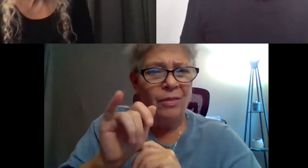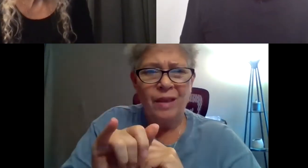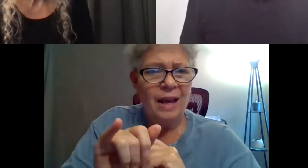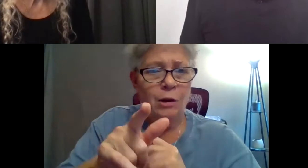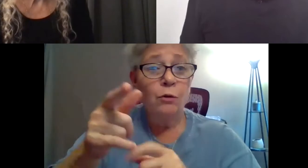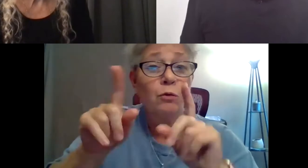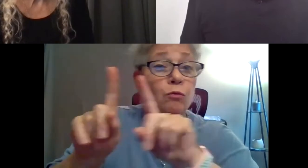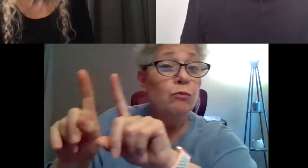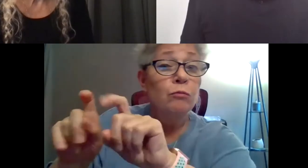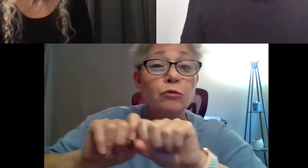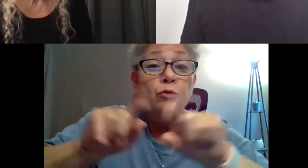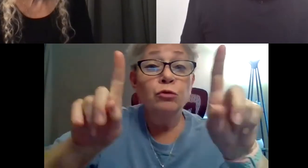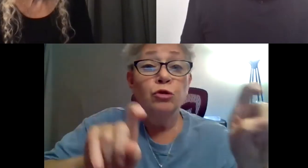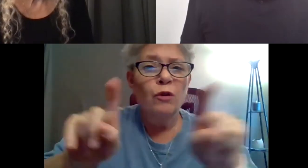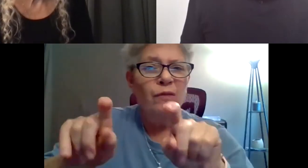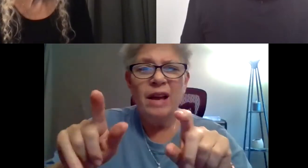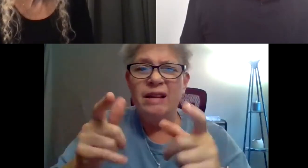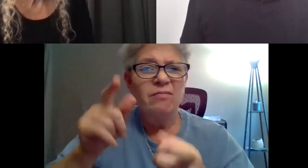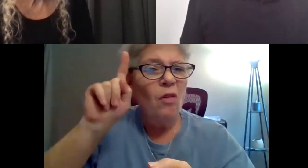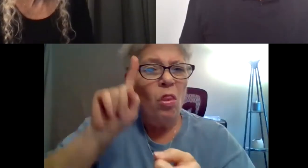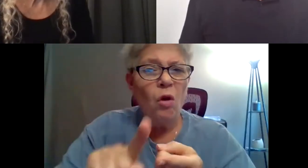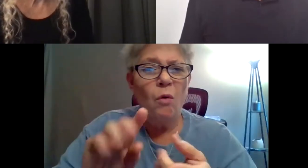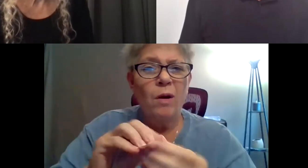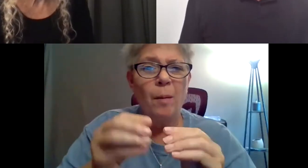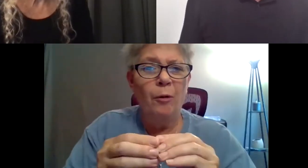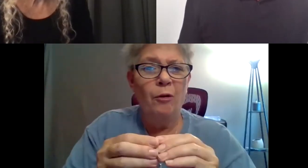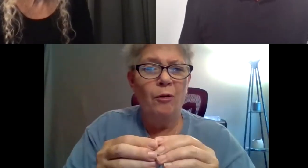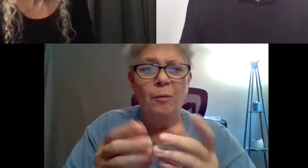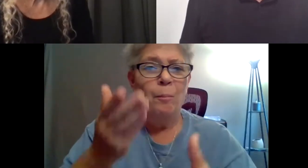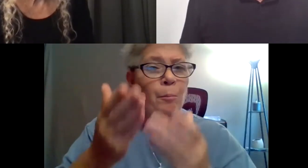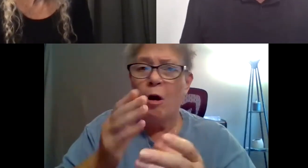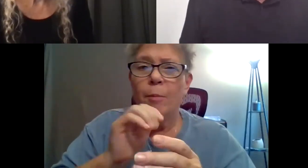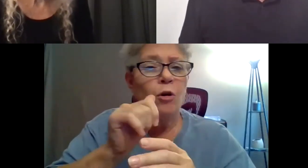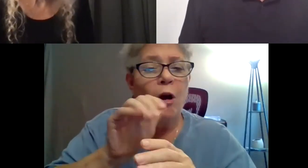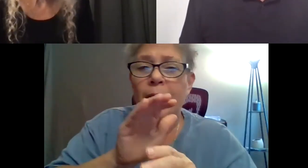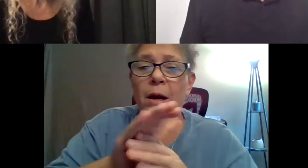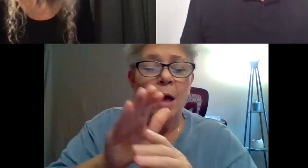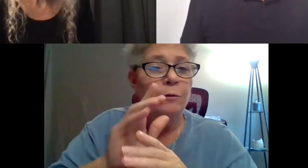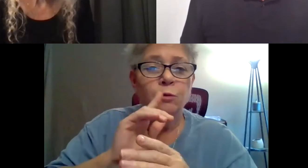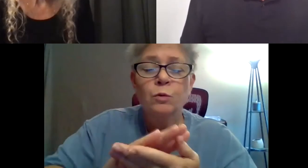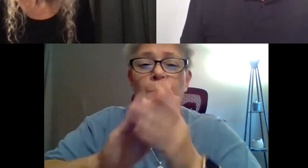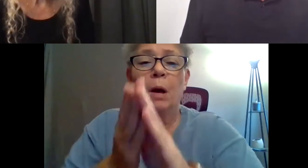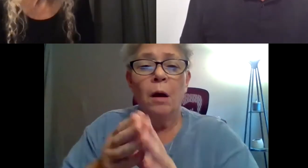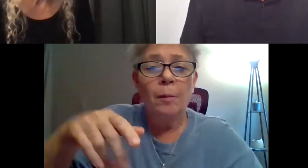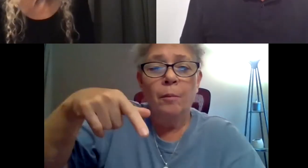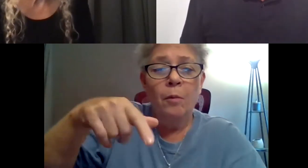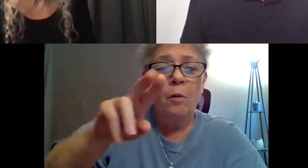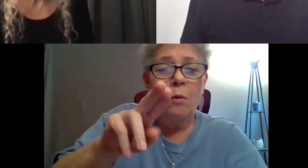Because I read somewhere that the survey that went out actually had very low response